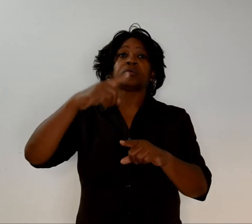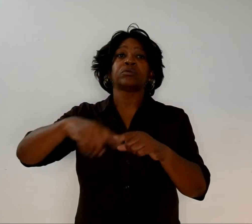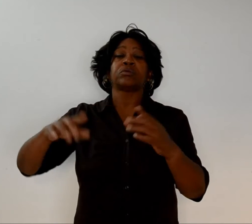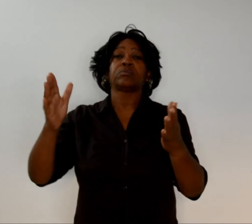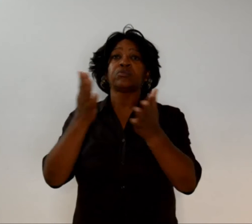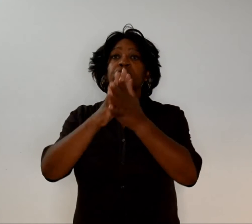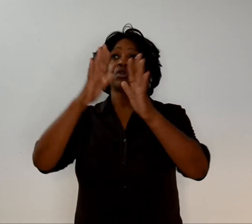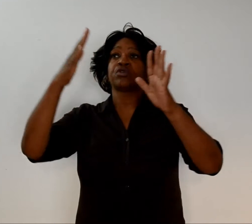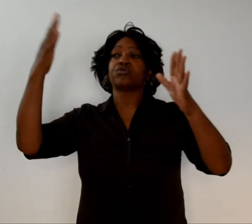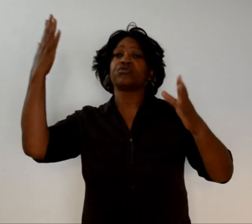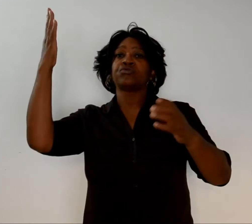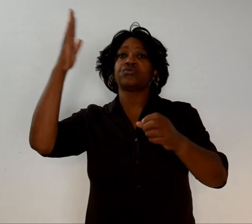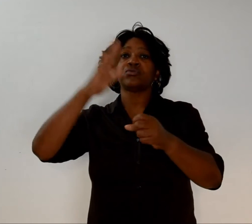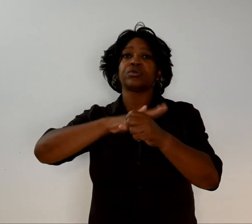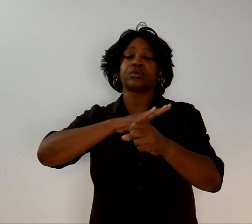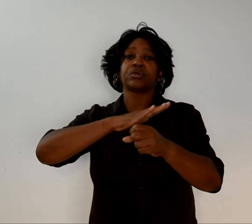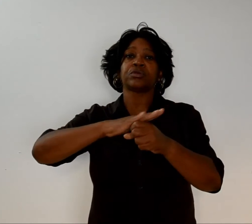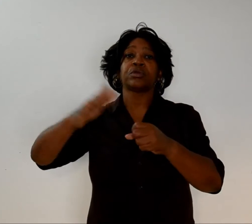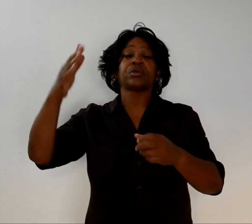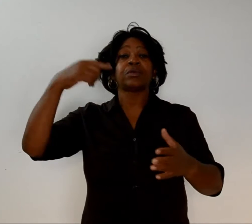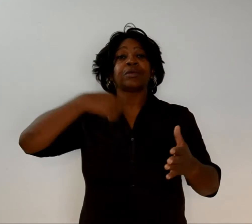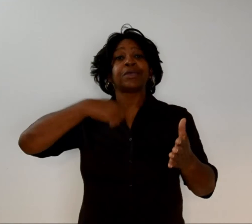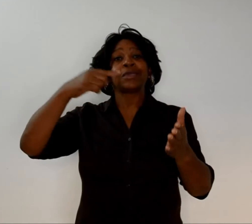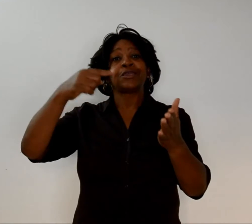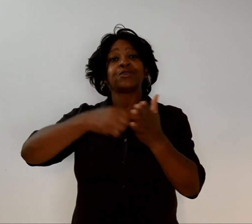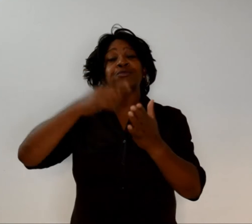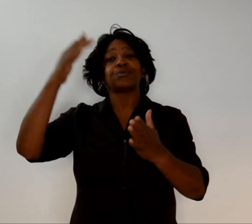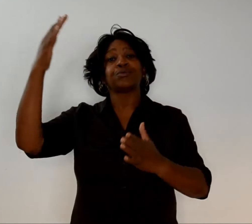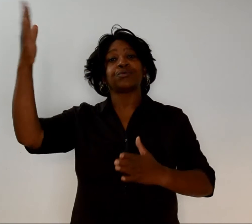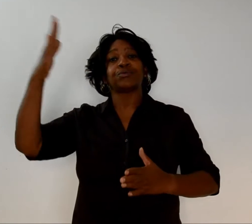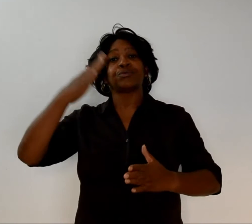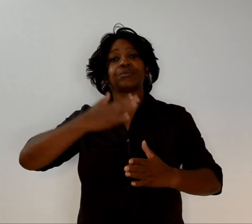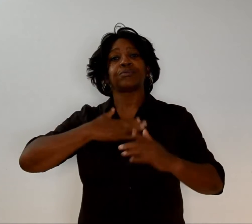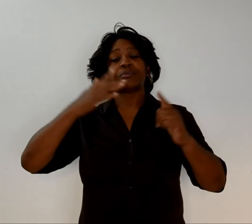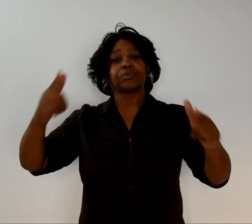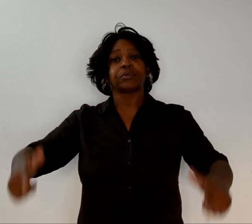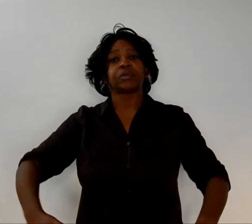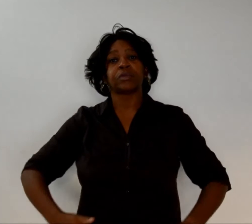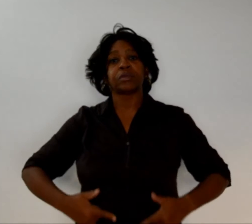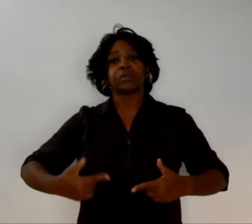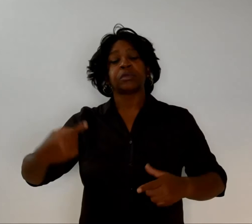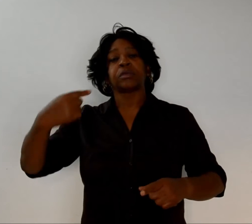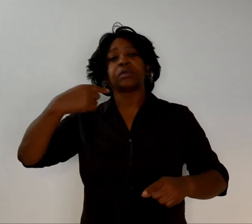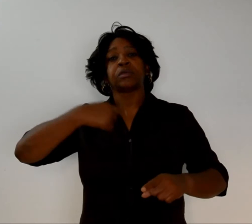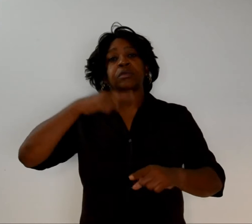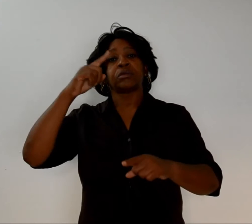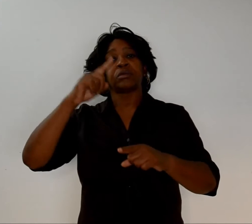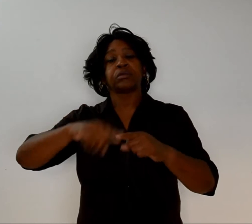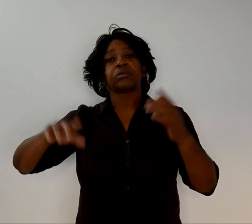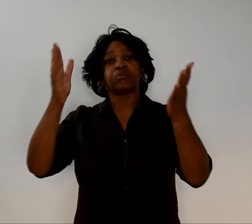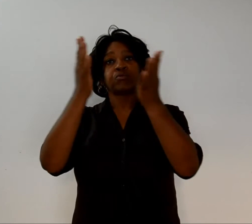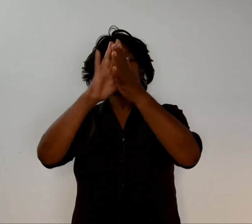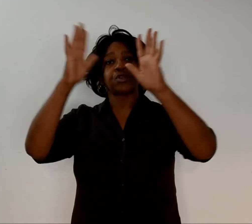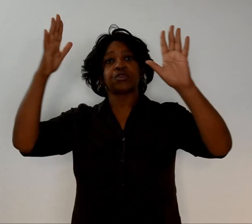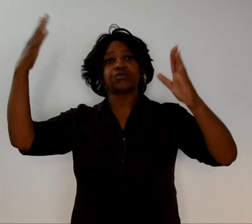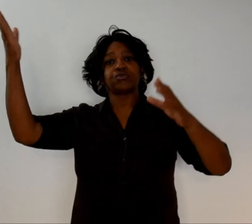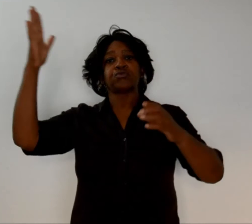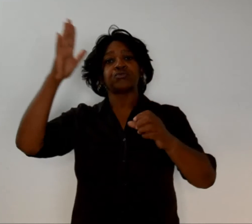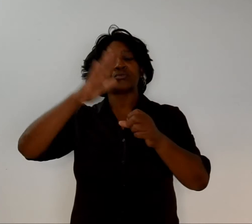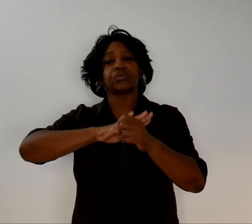What do you owe him? What do you owe him? Oh God, oh God. Even if we tried,